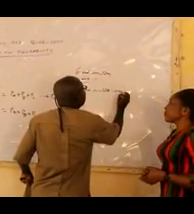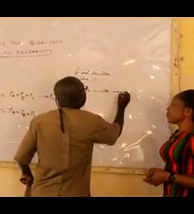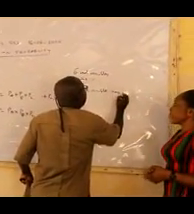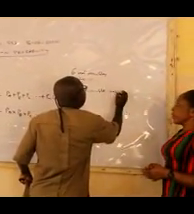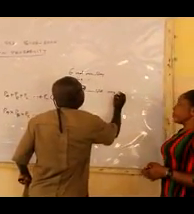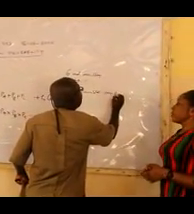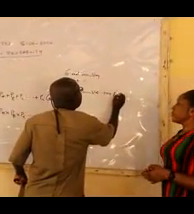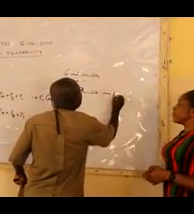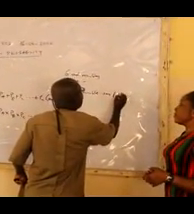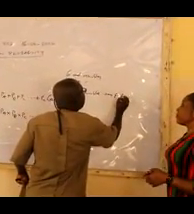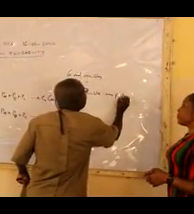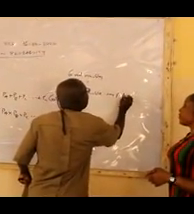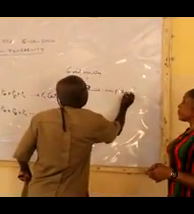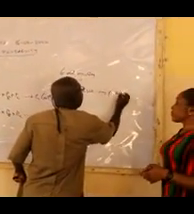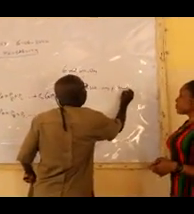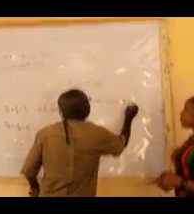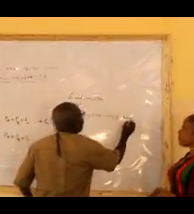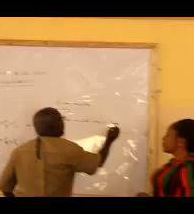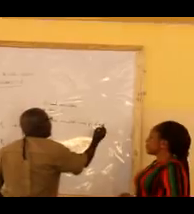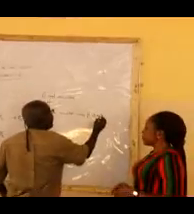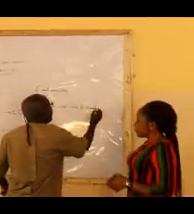was picked